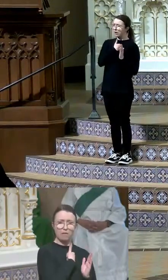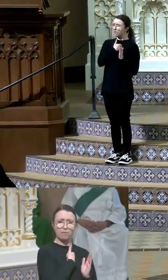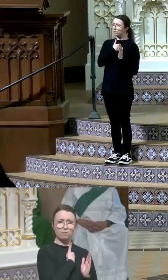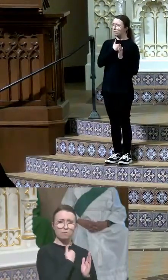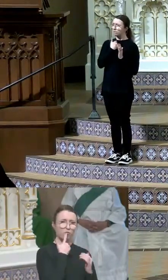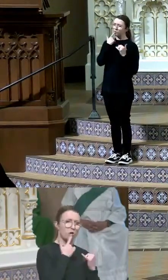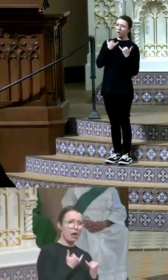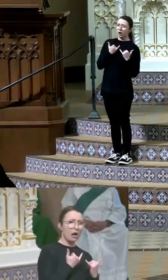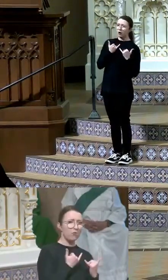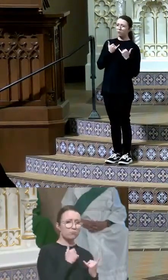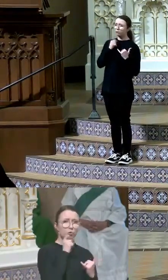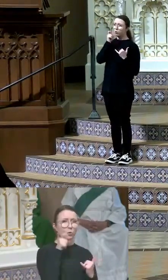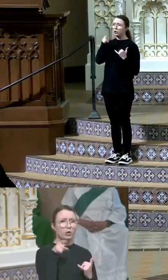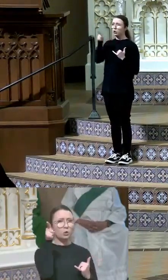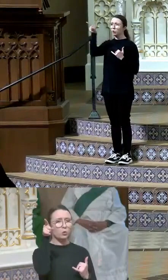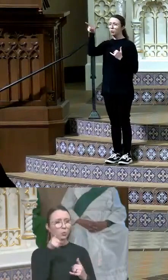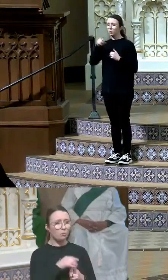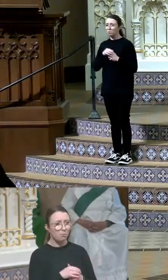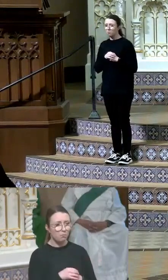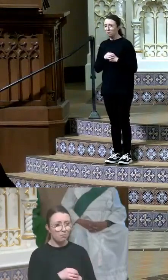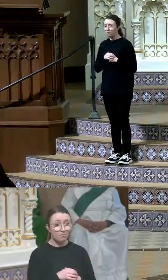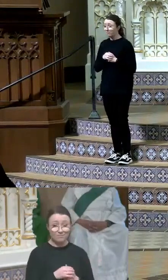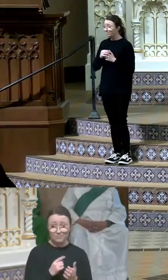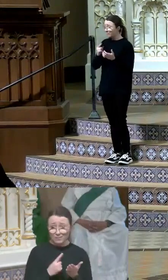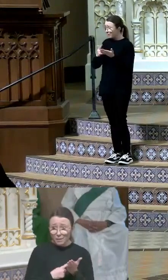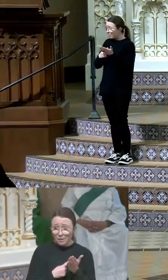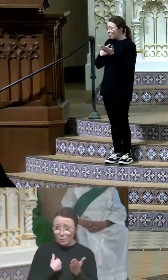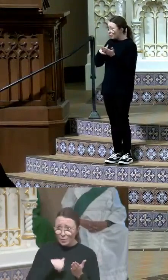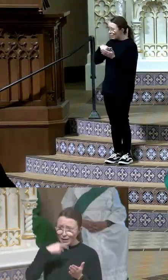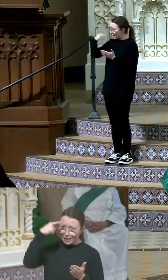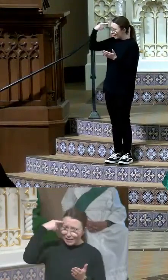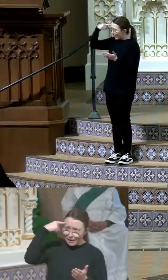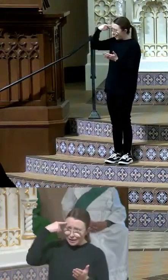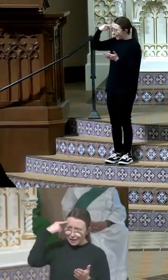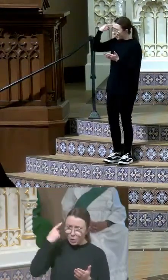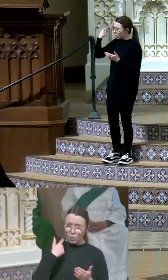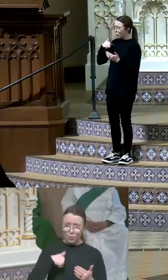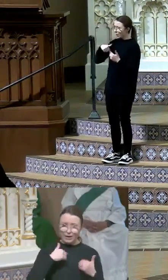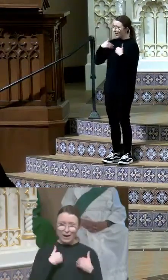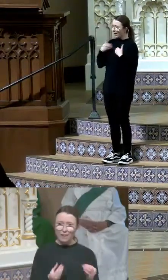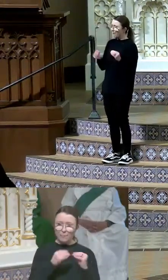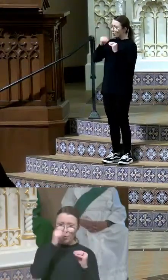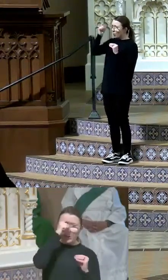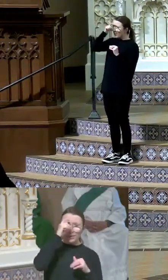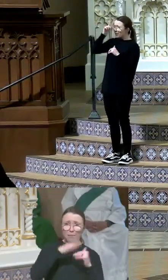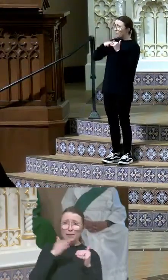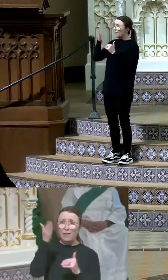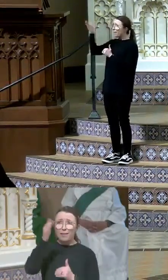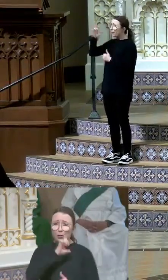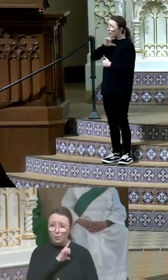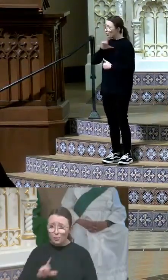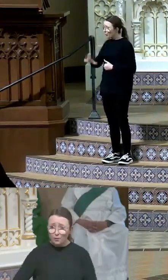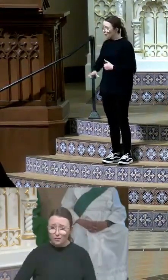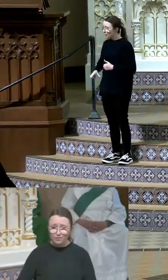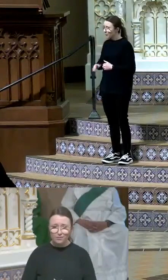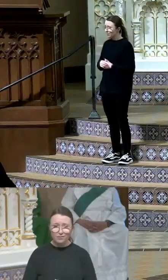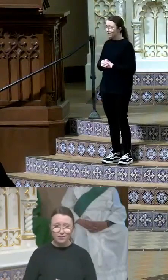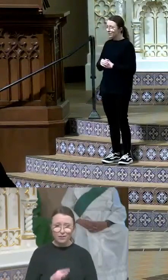do. As if we have more wisdom than the Lord who loves us and knows us better than we know